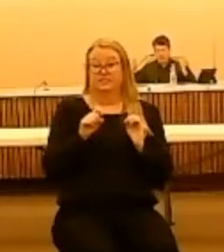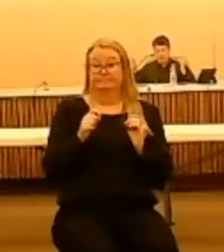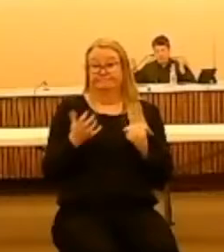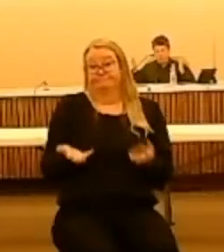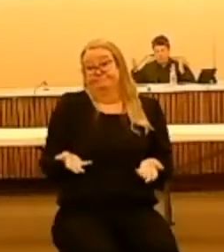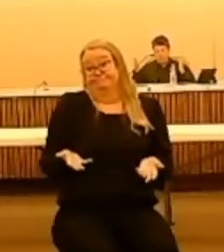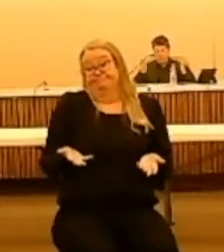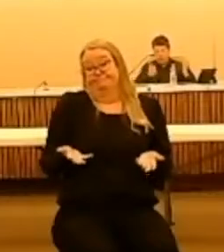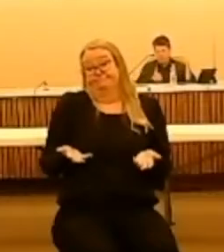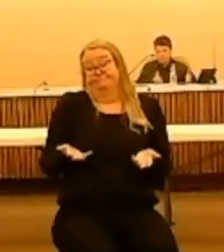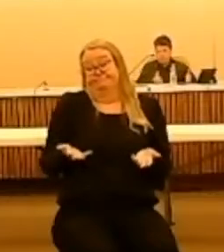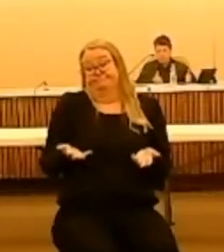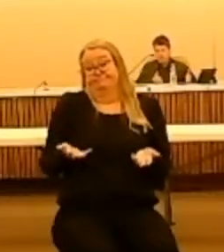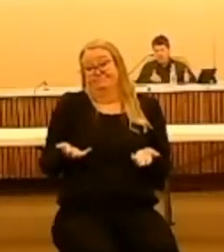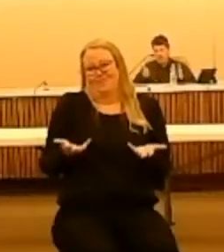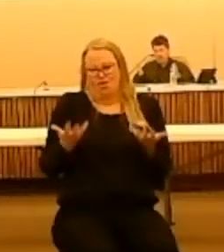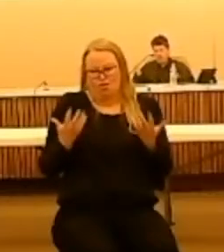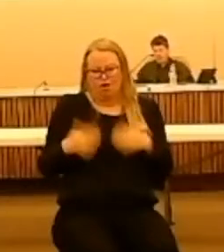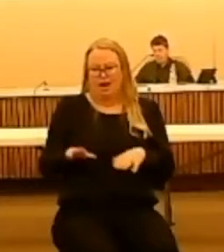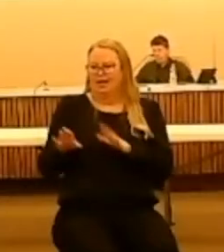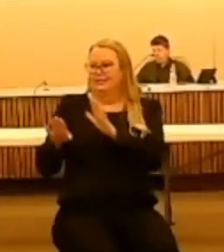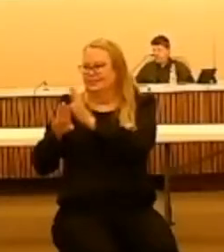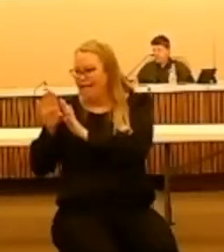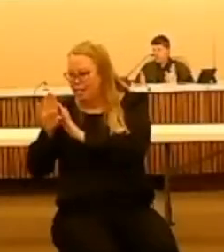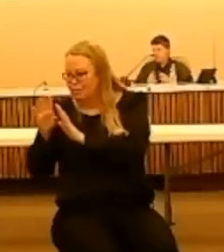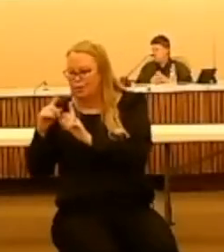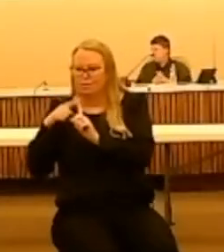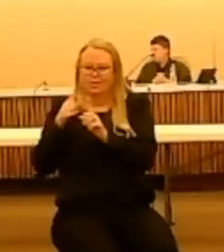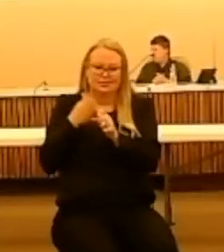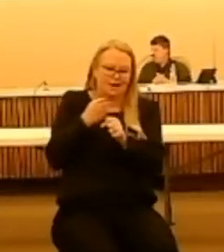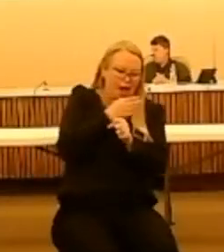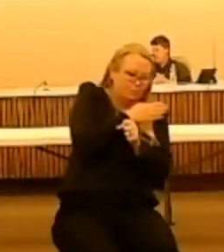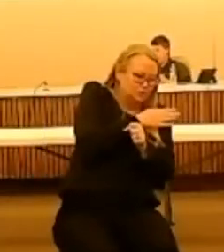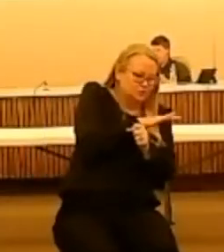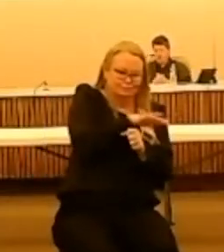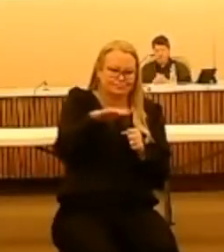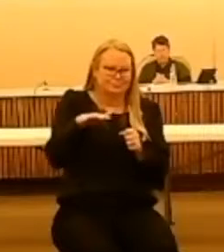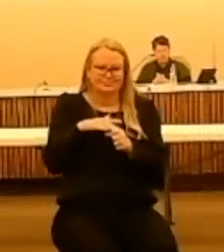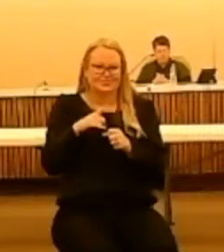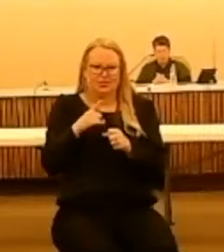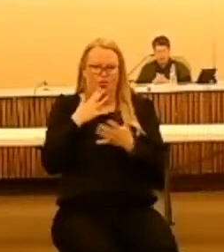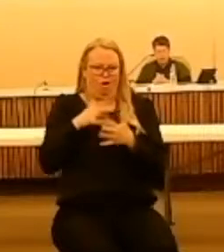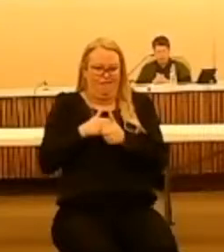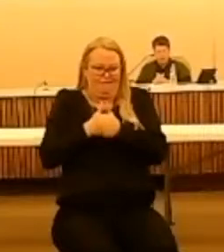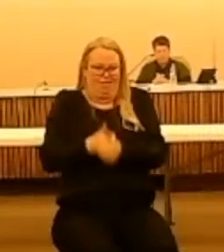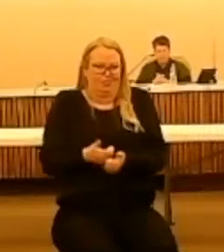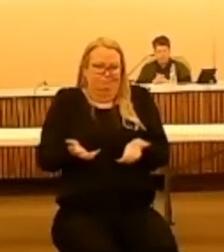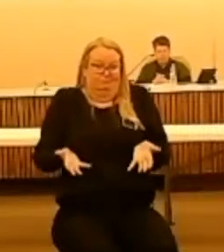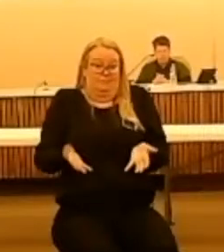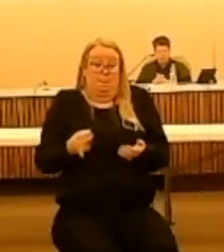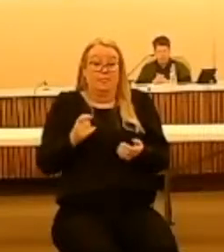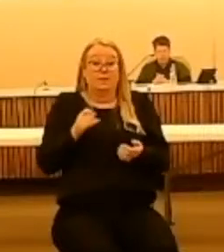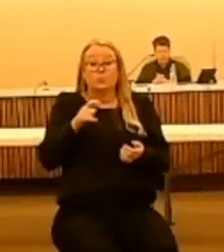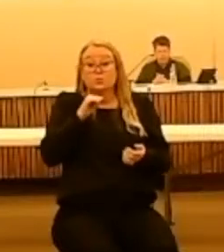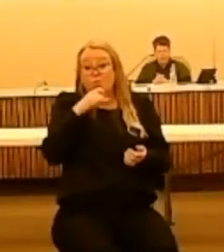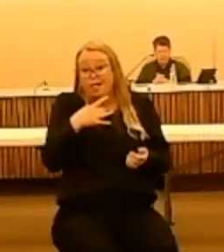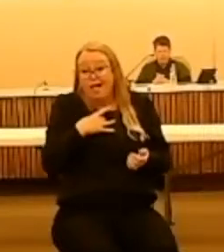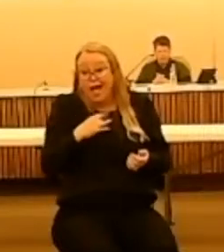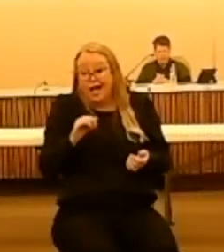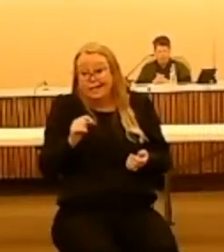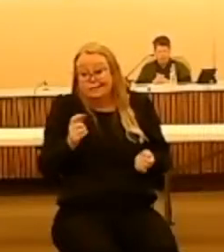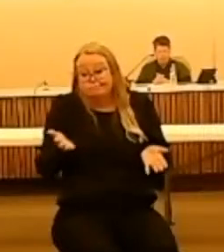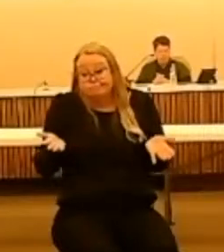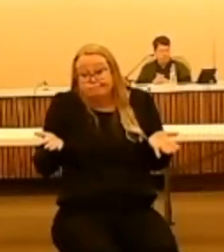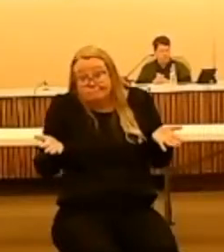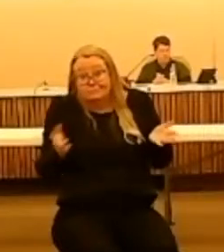into account of the developer and the neighbors. So if people still are comfortable